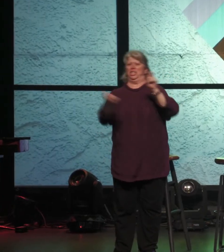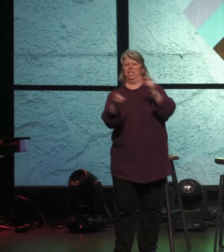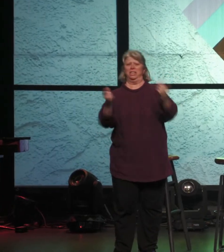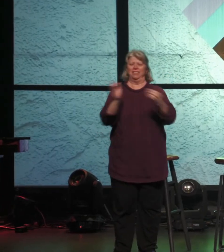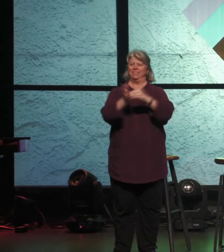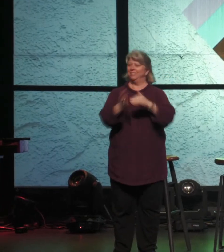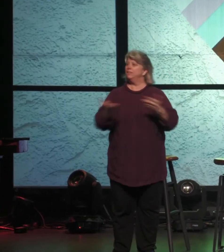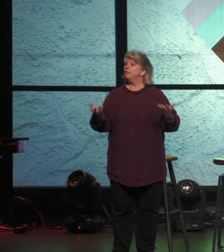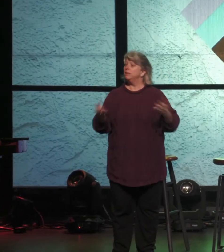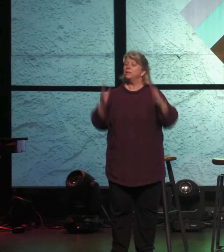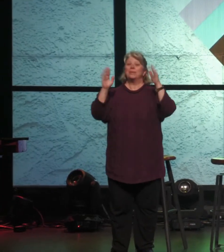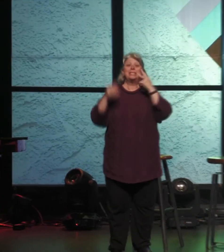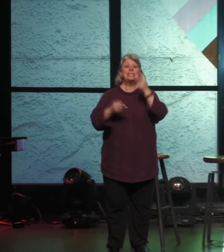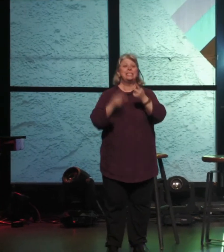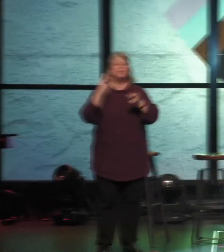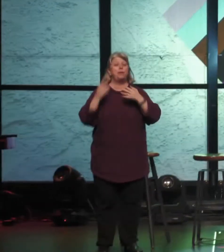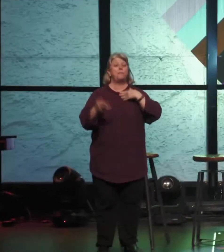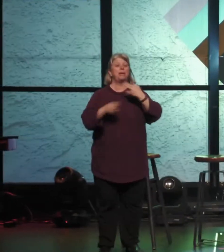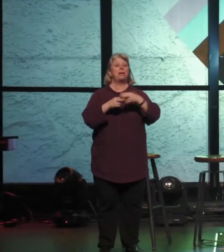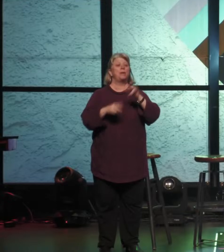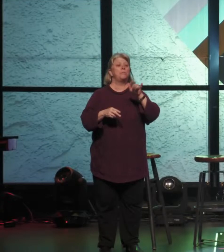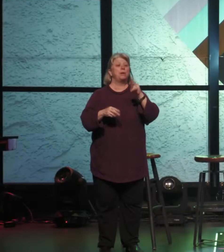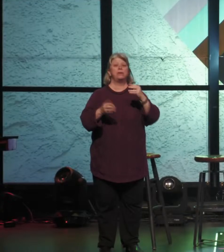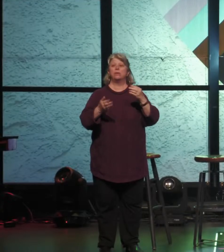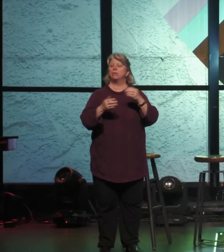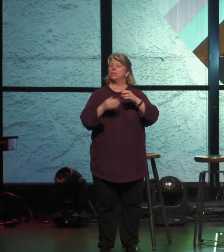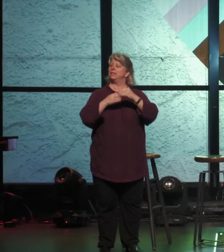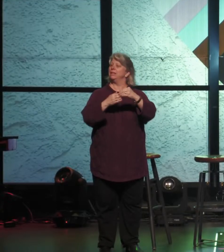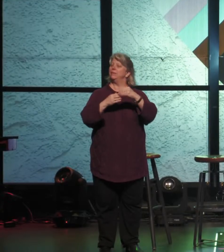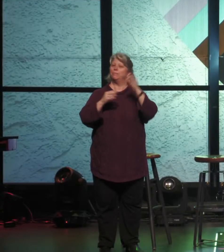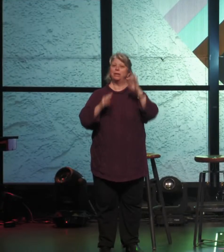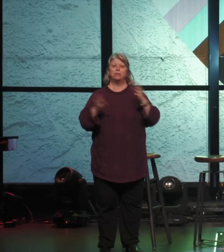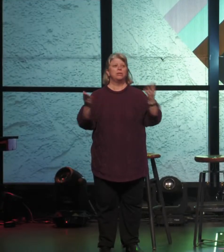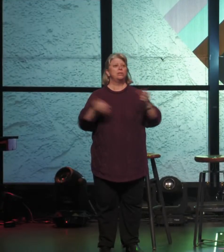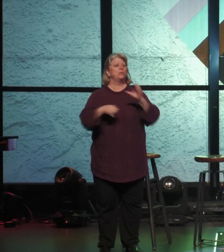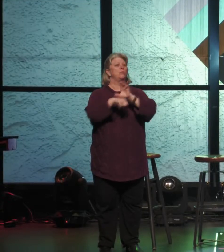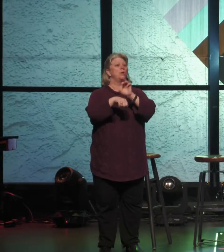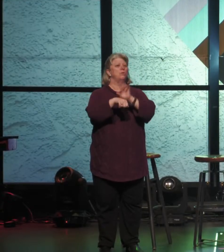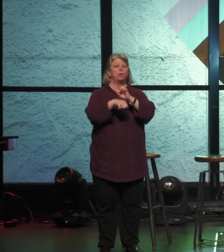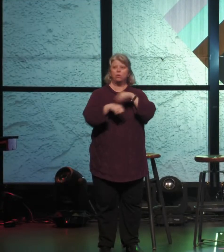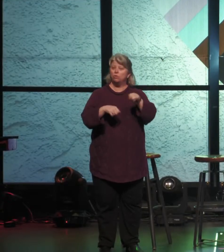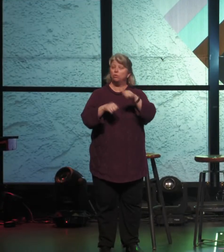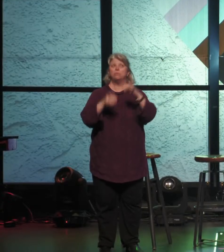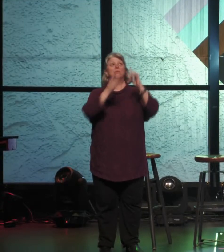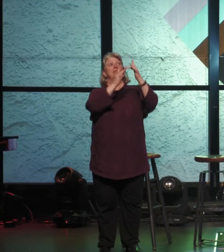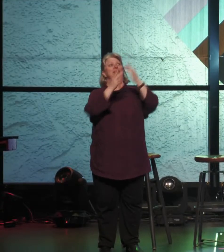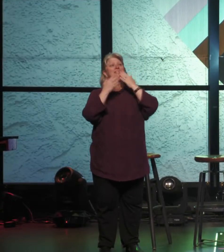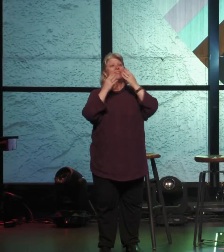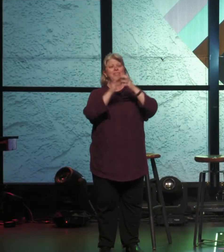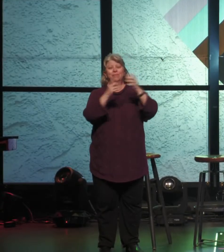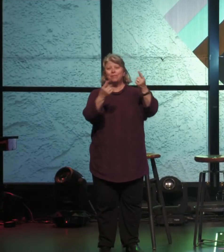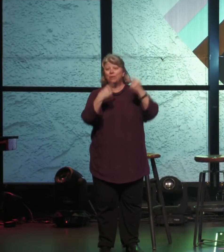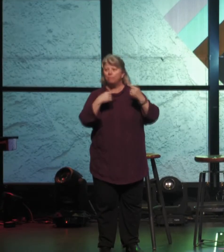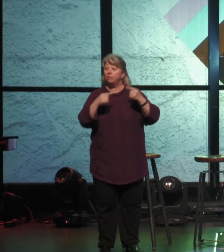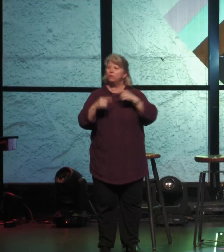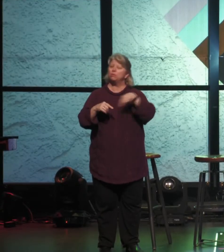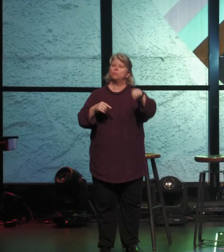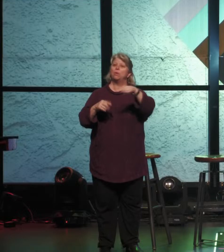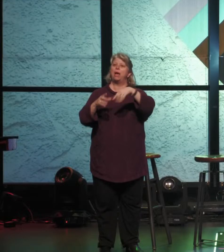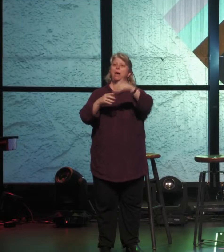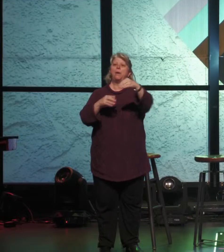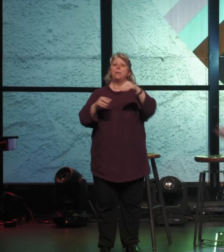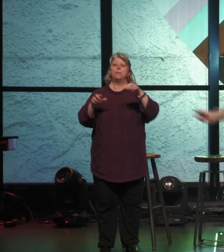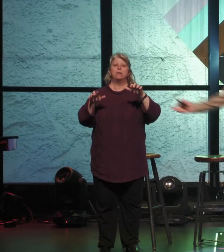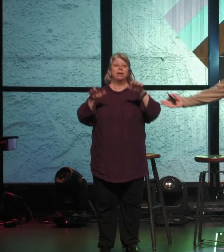again. It's great to see everybody. My name is Ryan. I'm the lead pastor here at Crossroads Church. If you're tuning in online, thank you for being here. If you are out in the